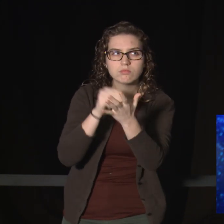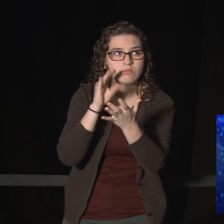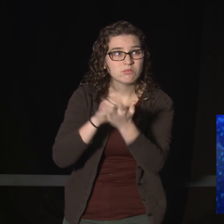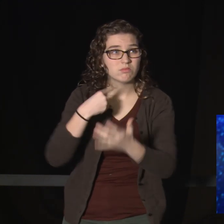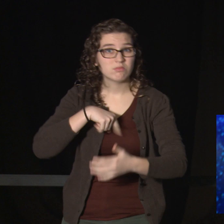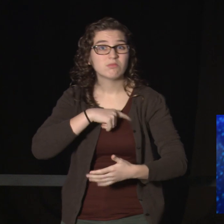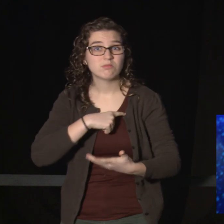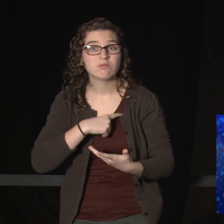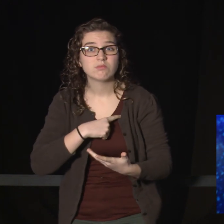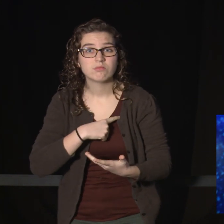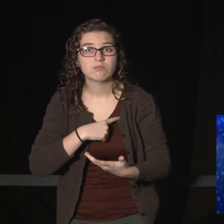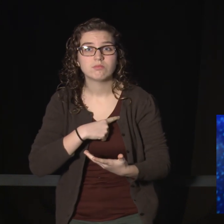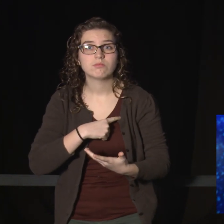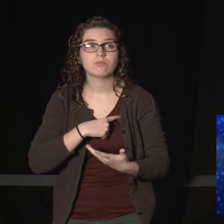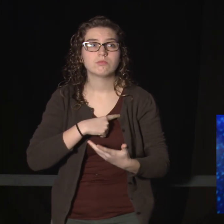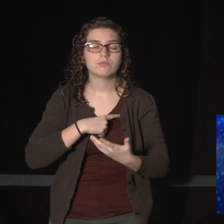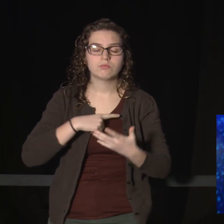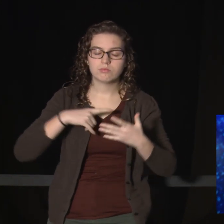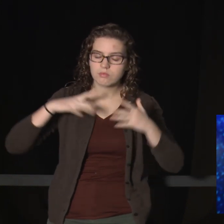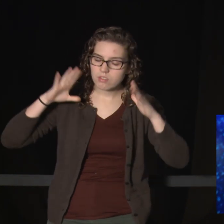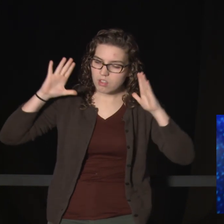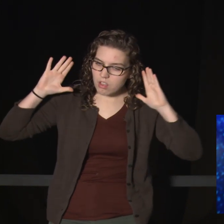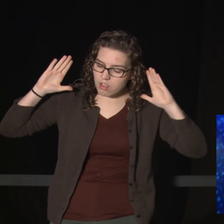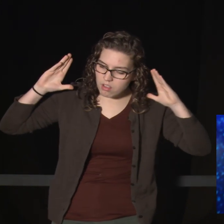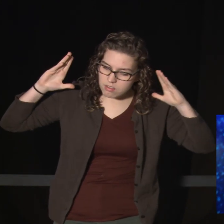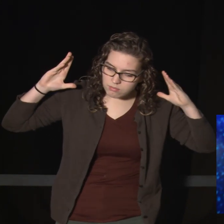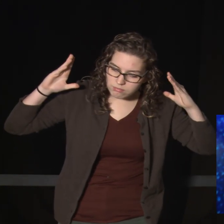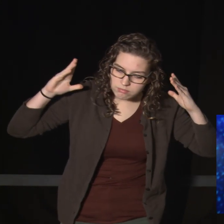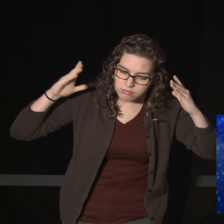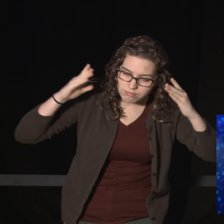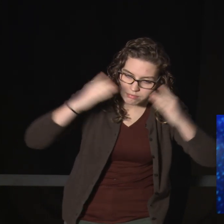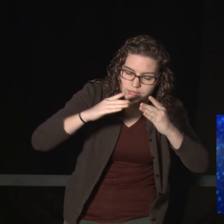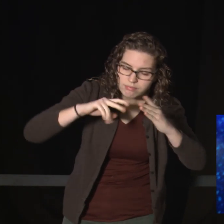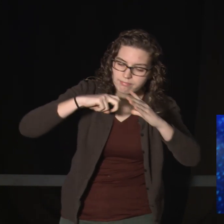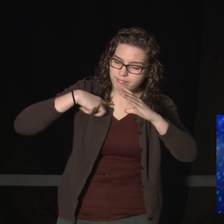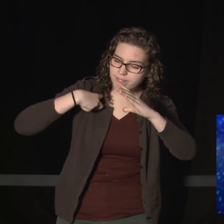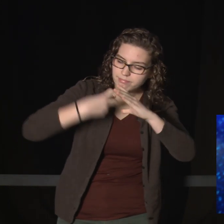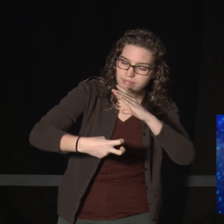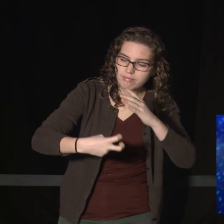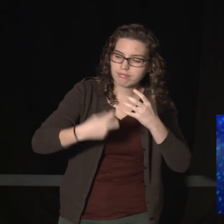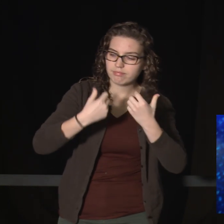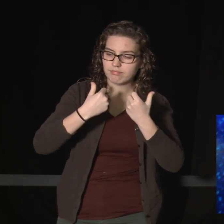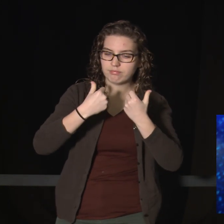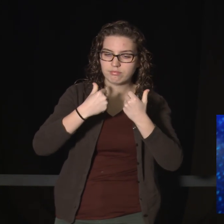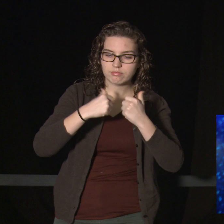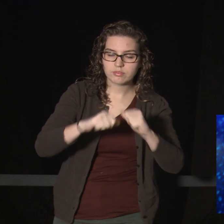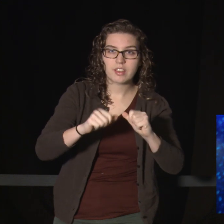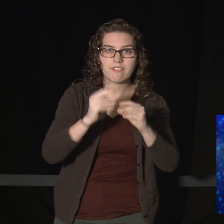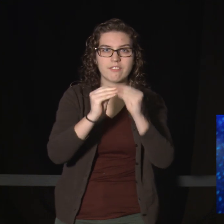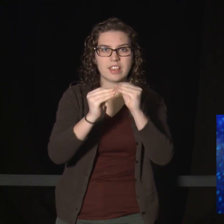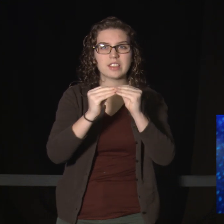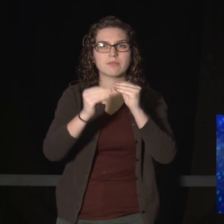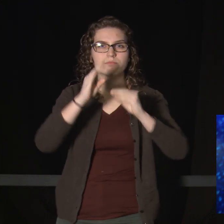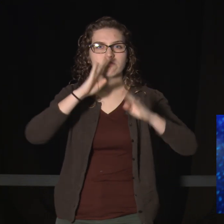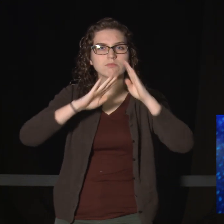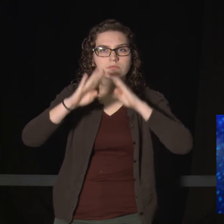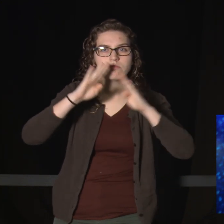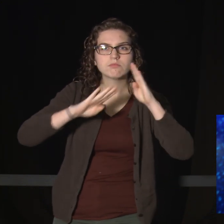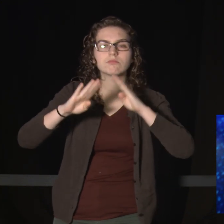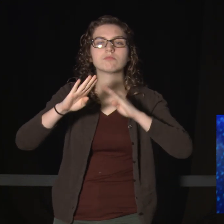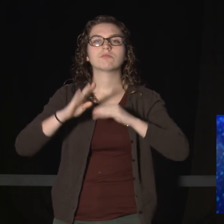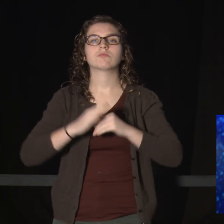We can absorb ourselves with trying to fix what ails us, the